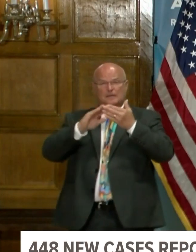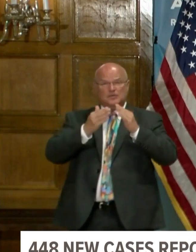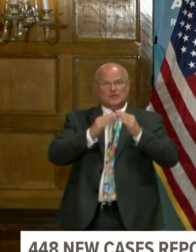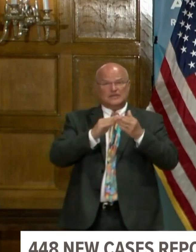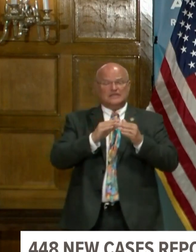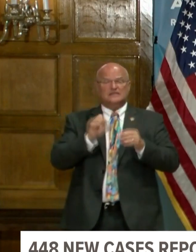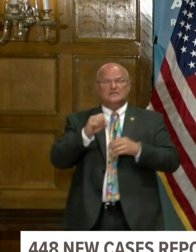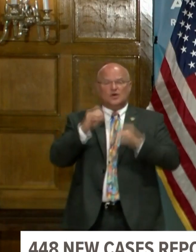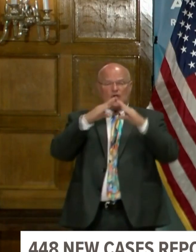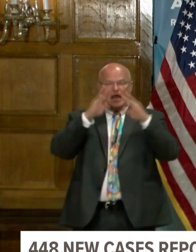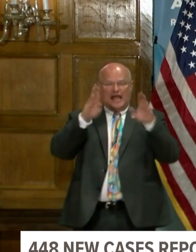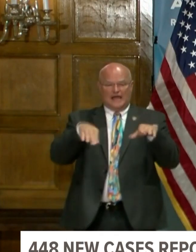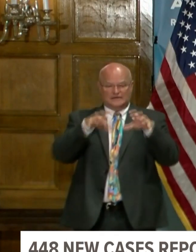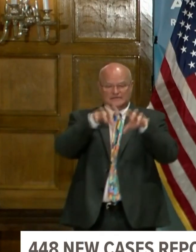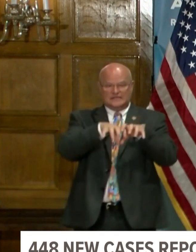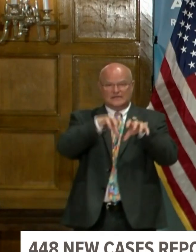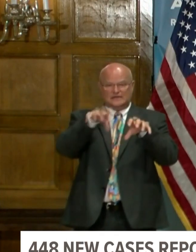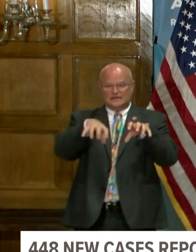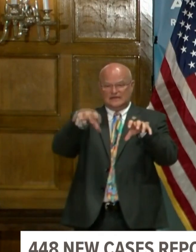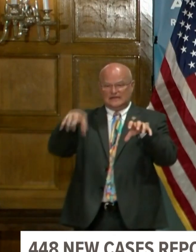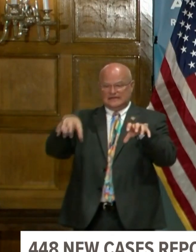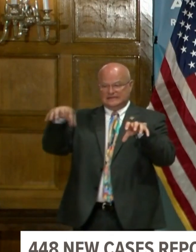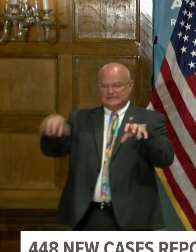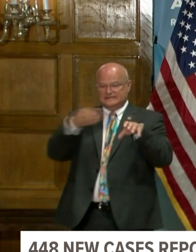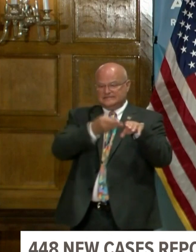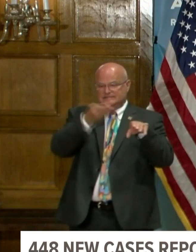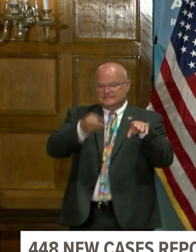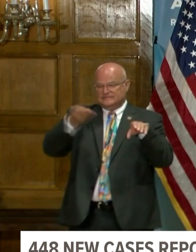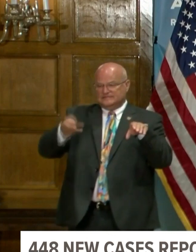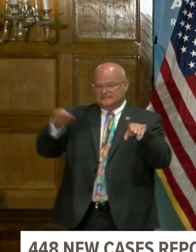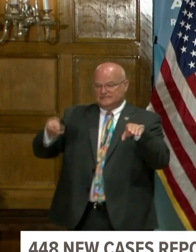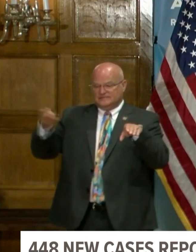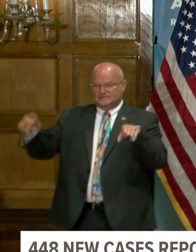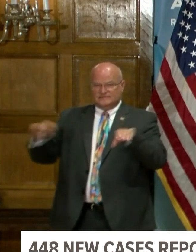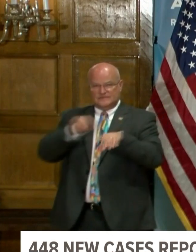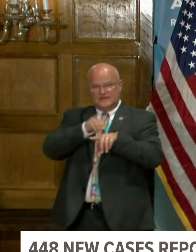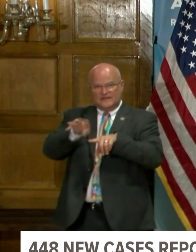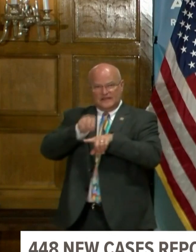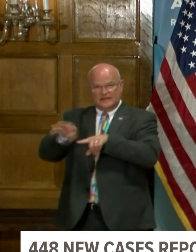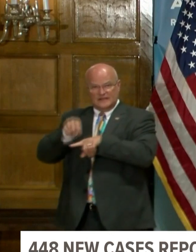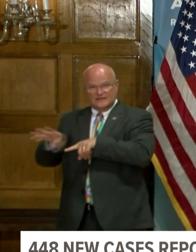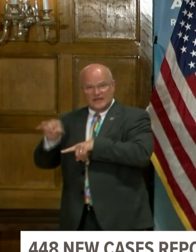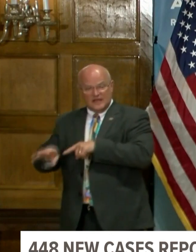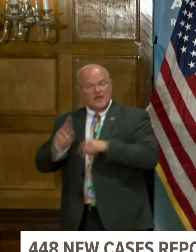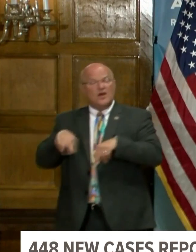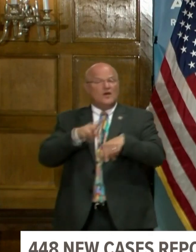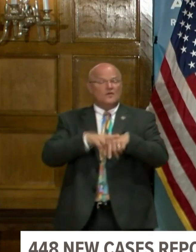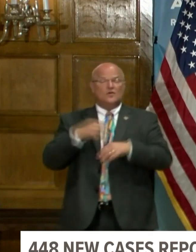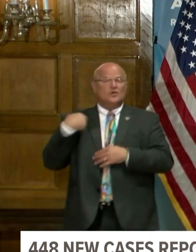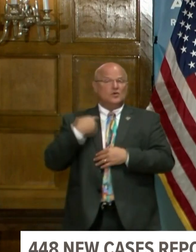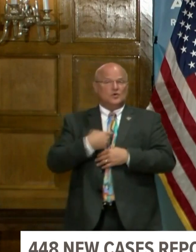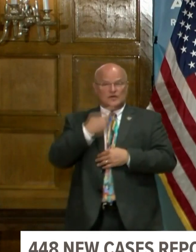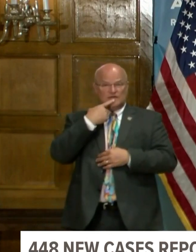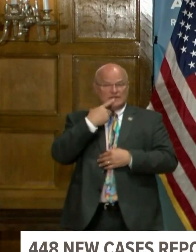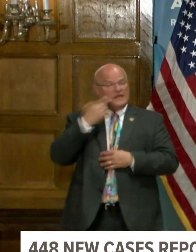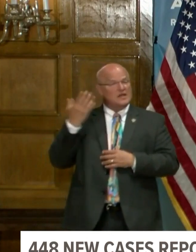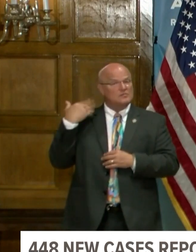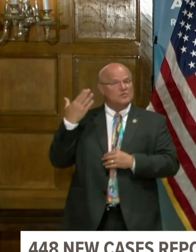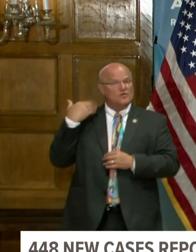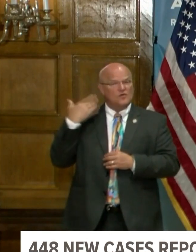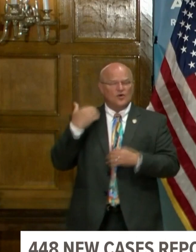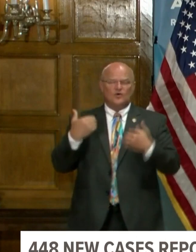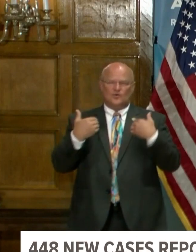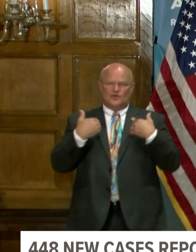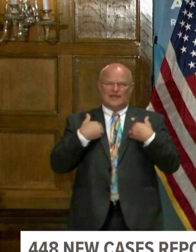have households in the same neighborhoods who are being affected as well. And of course, as we've noted before, we